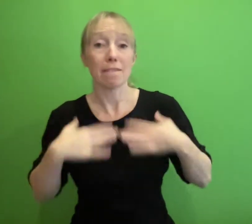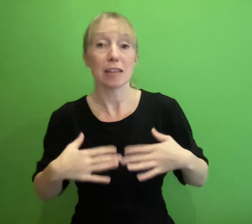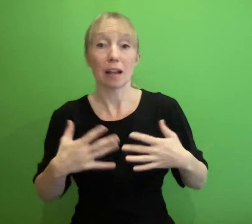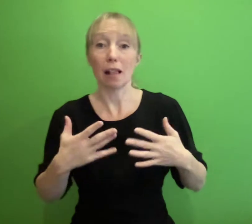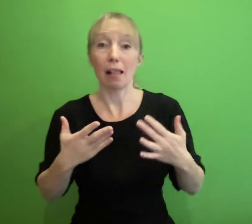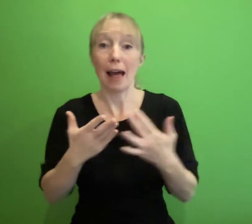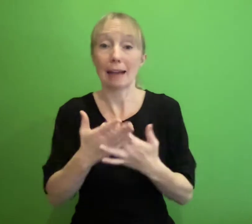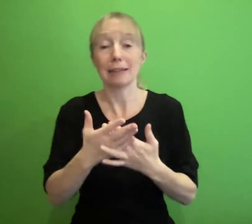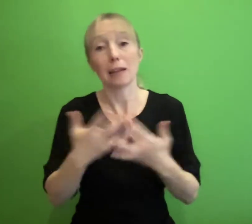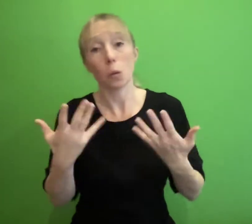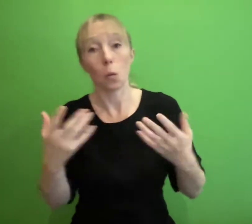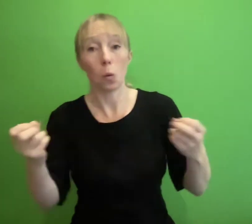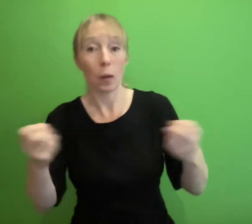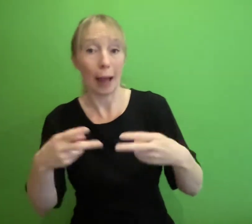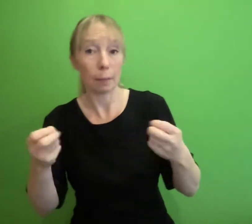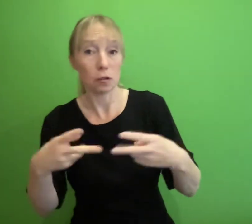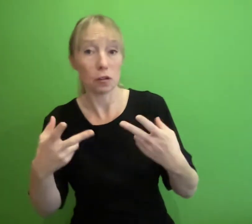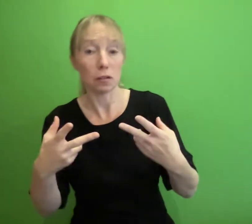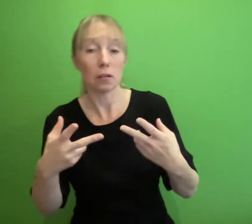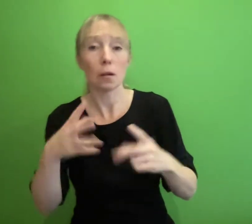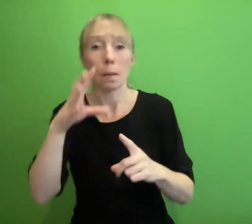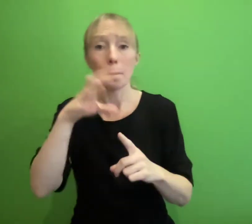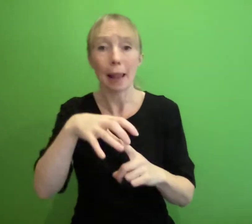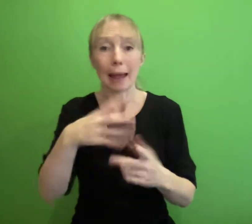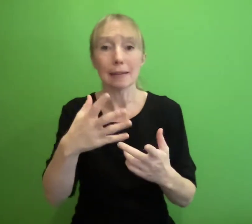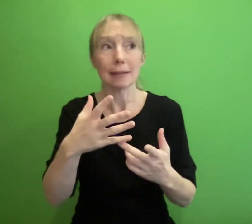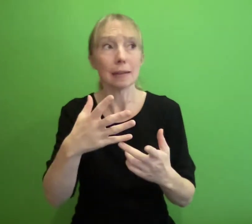in places where transport can provide a further barrier.